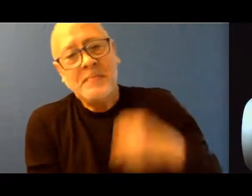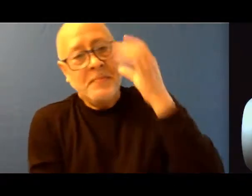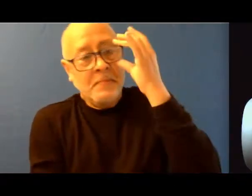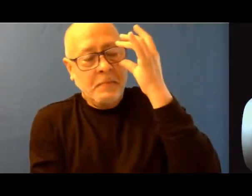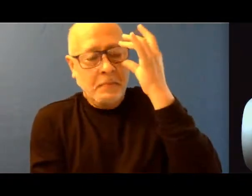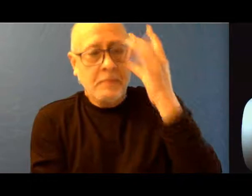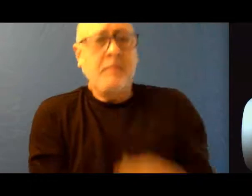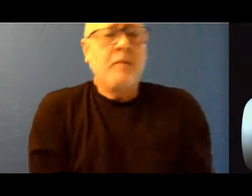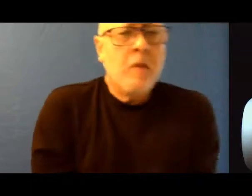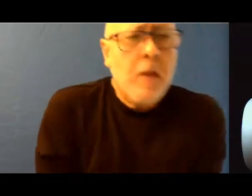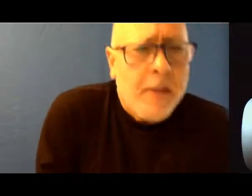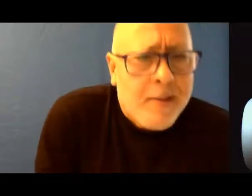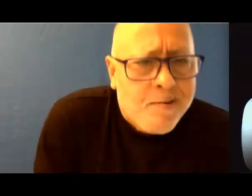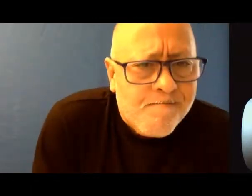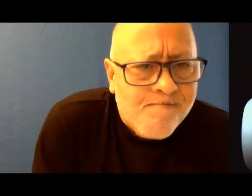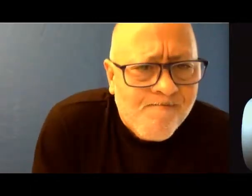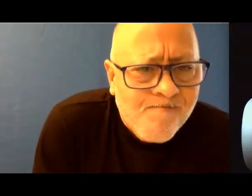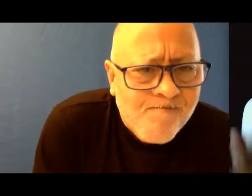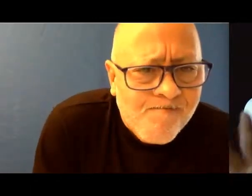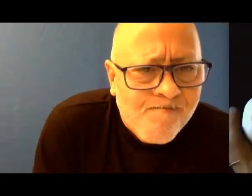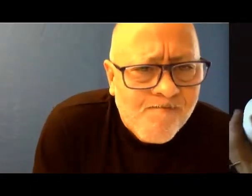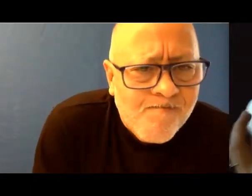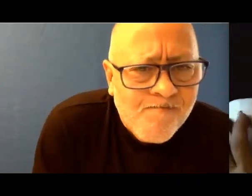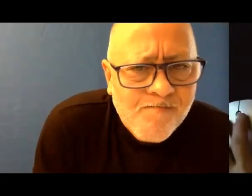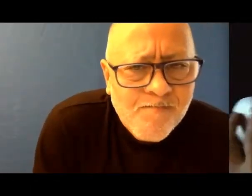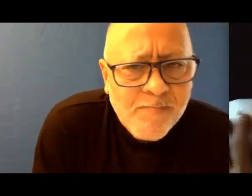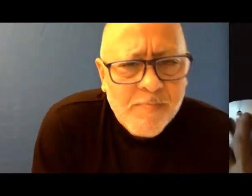So now we are trying the problems. I'm going